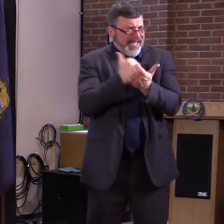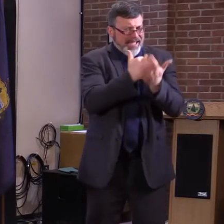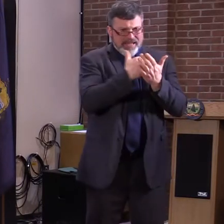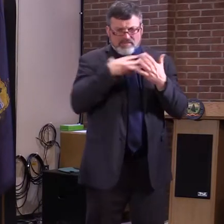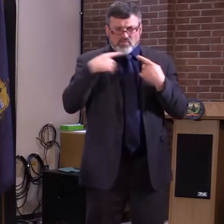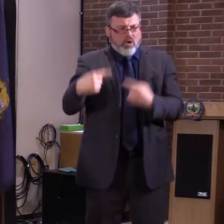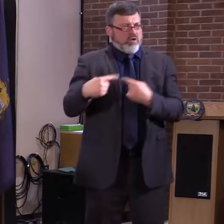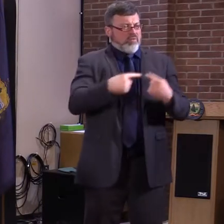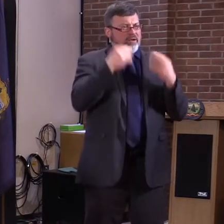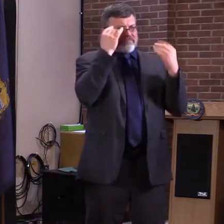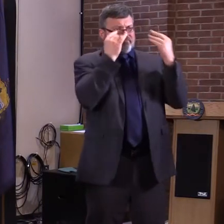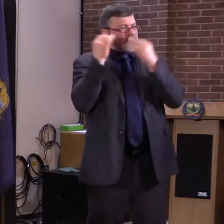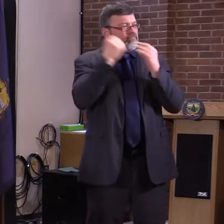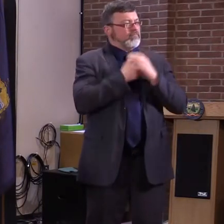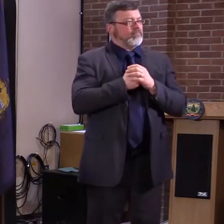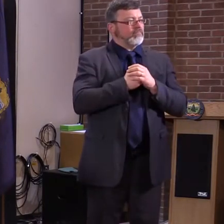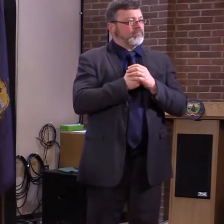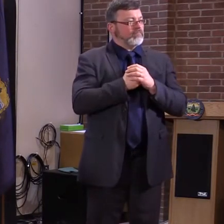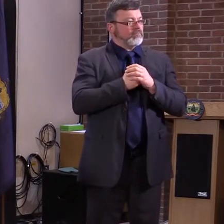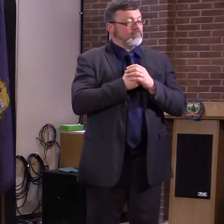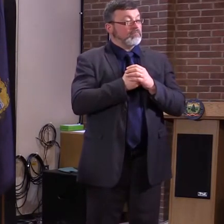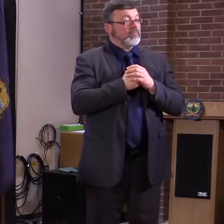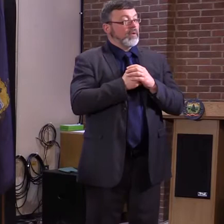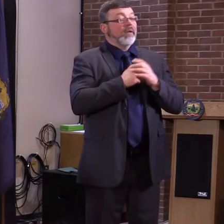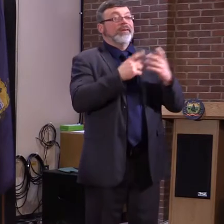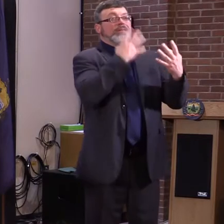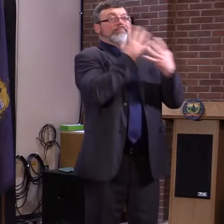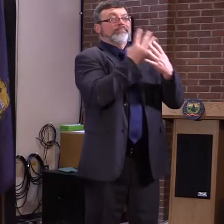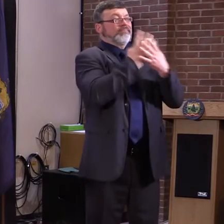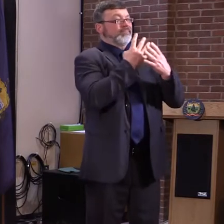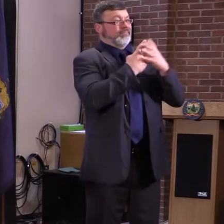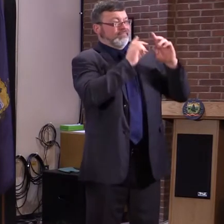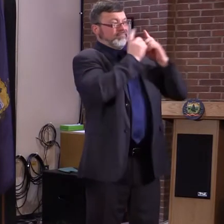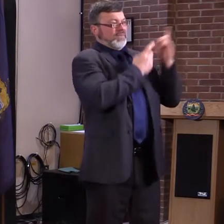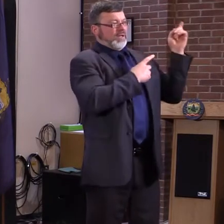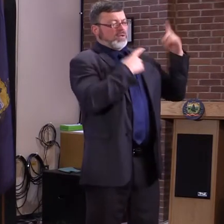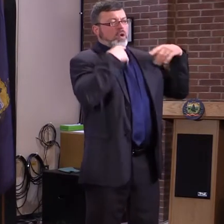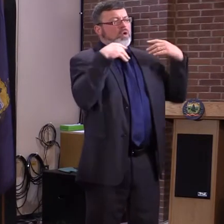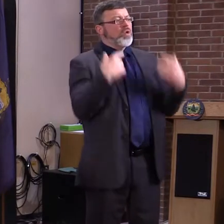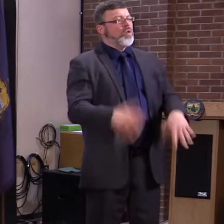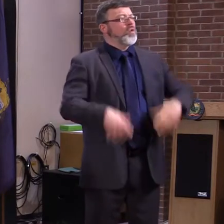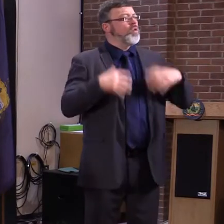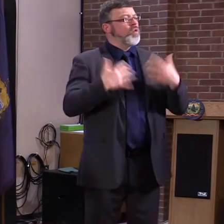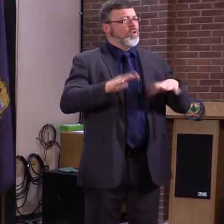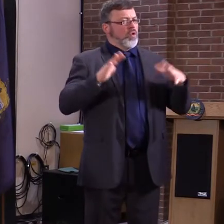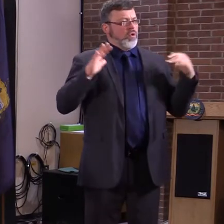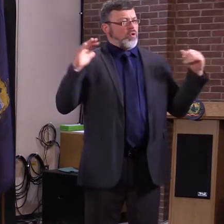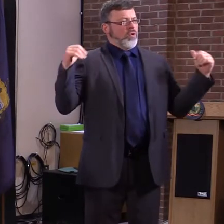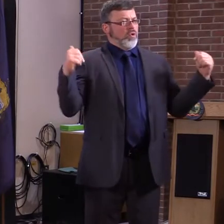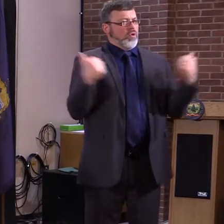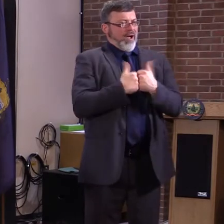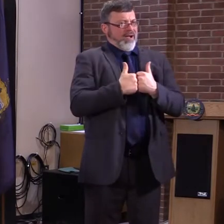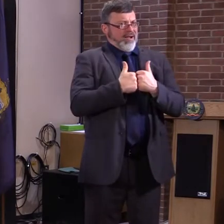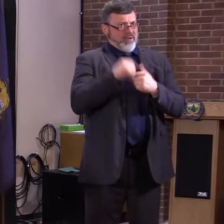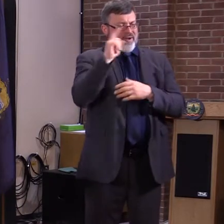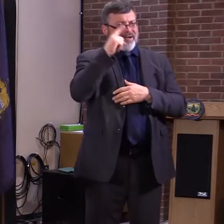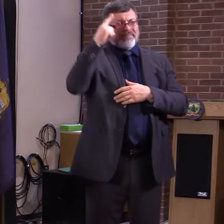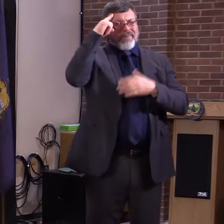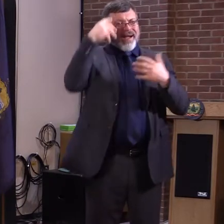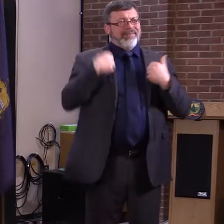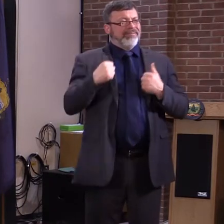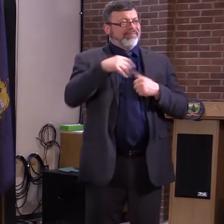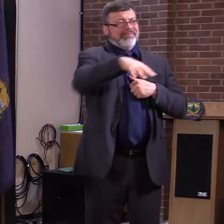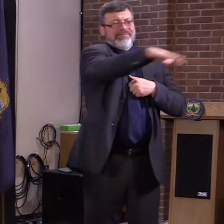the Department of Corrections highlights the very real and present mental health challenges facing our direct service